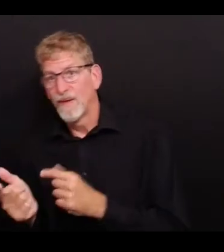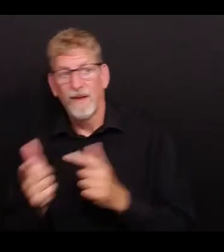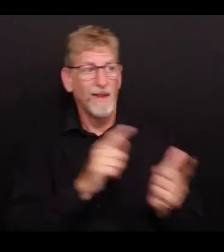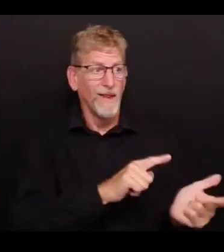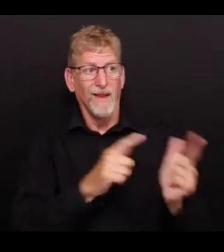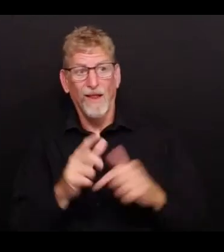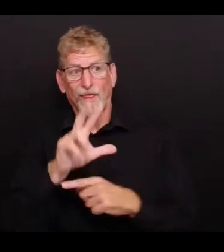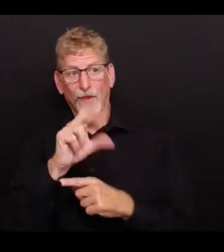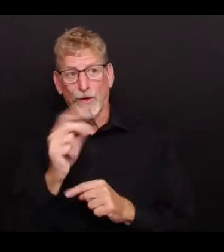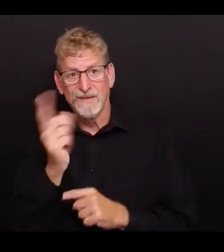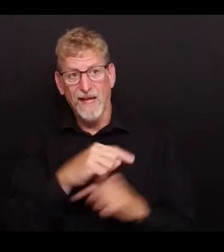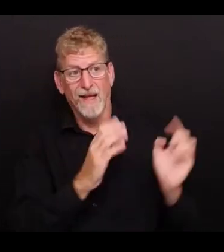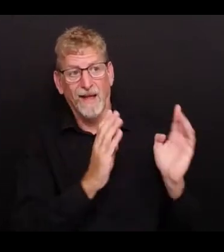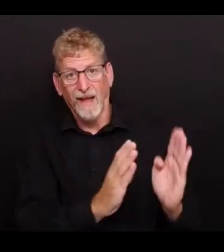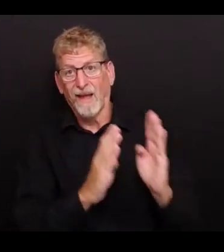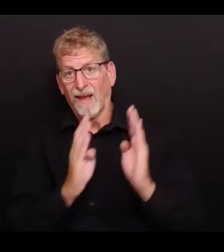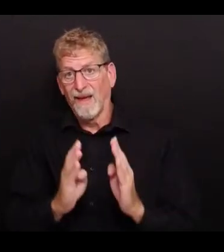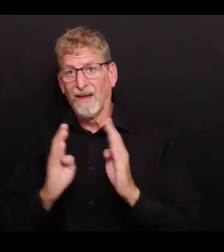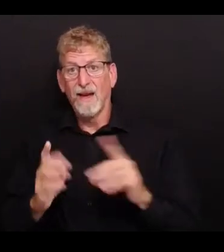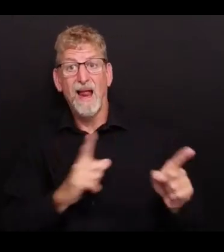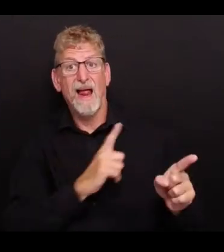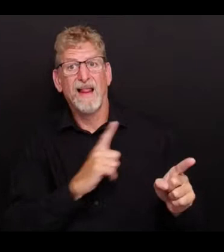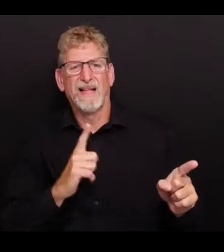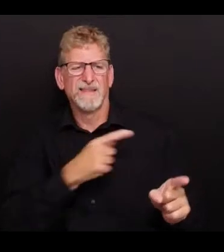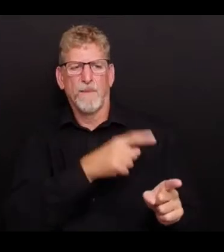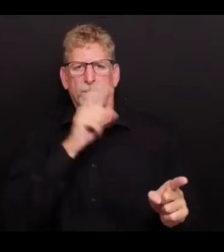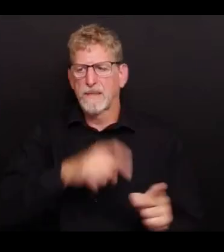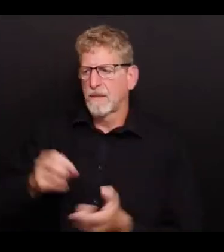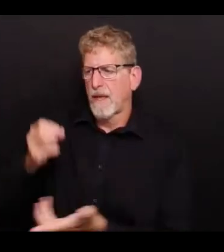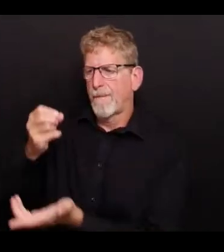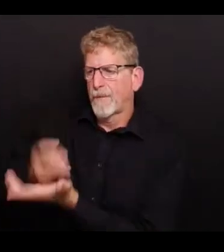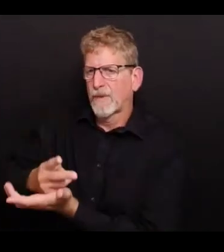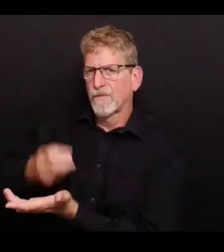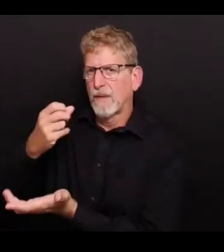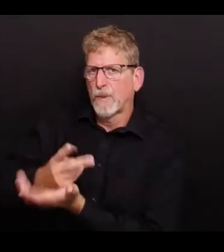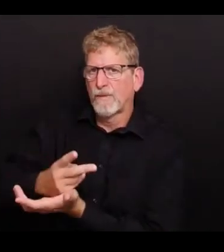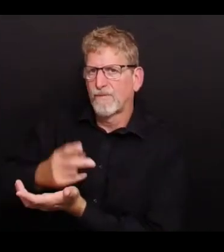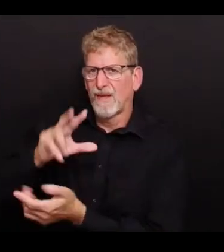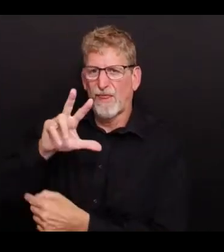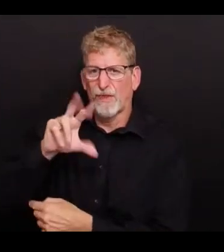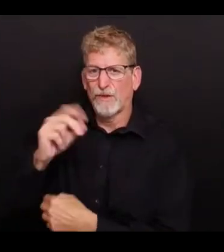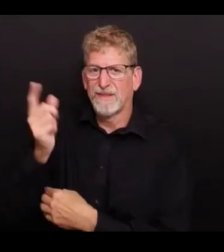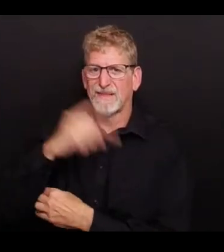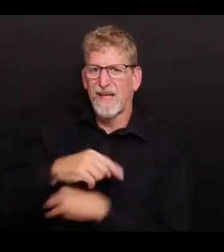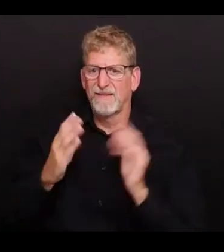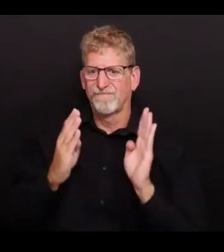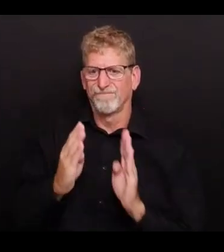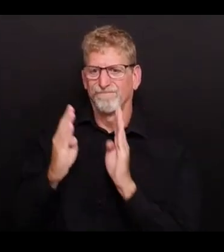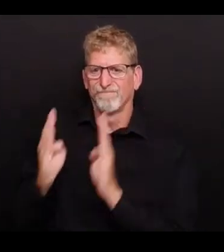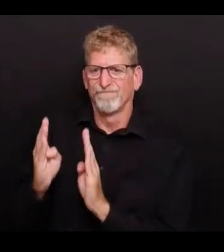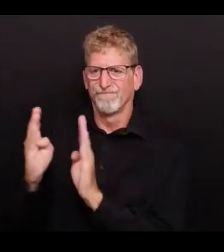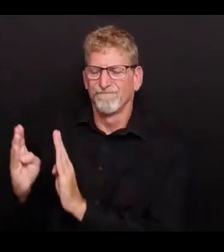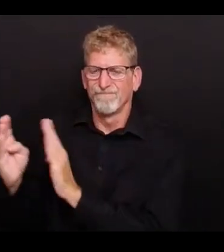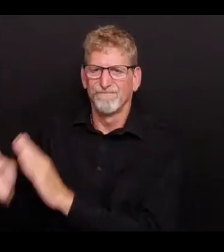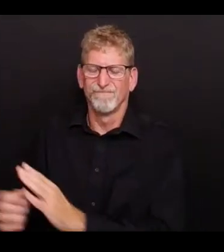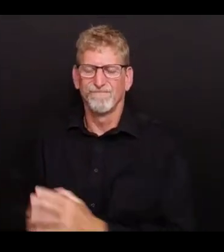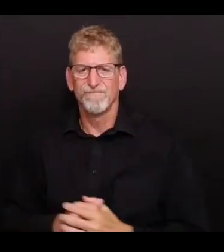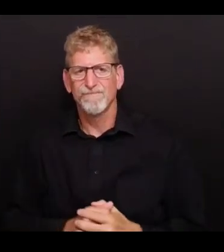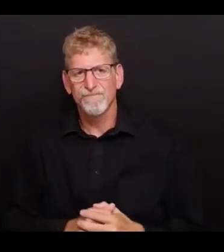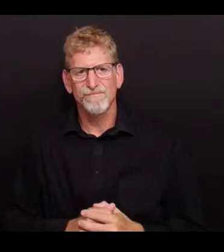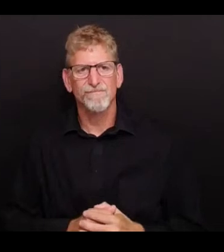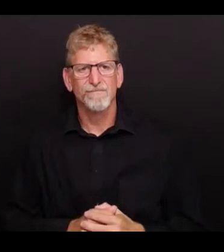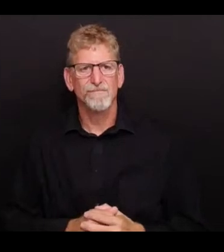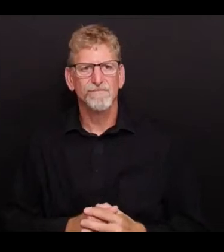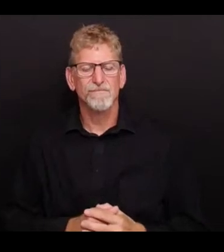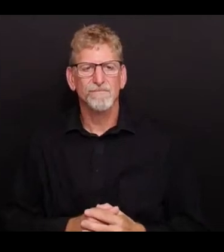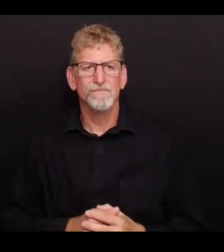either approve or more precisely, if both bodies disapprove the peacetime